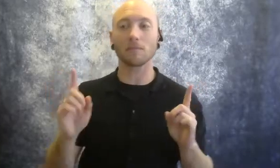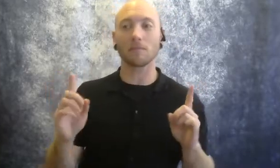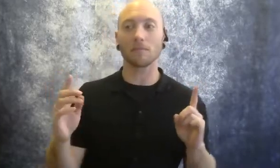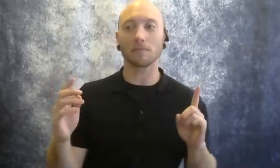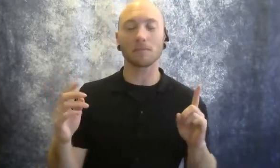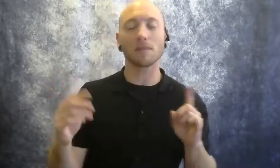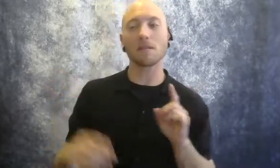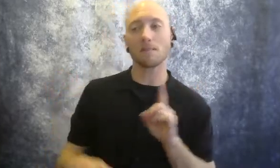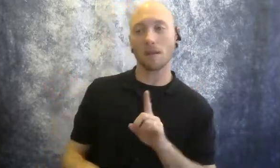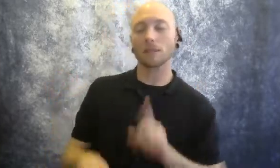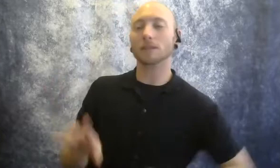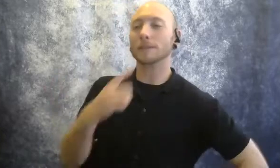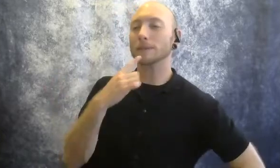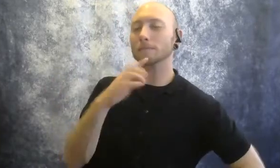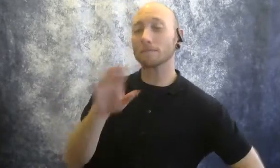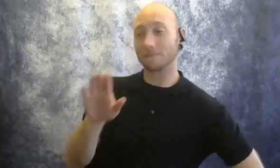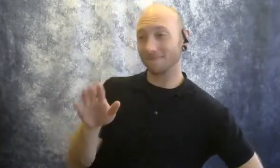turns around. And she said,